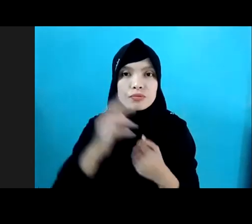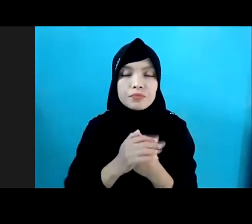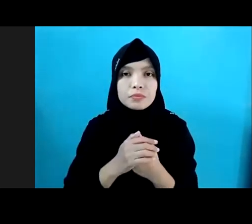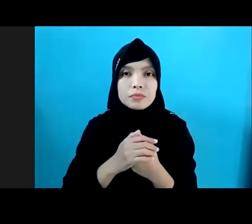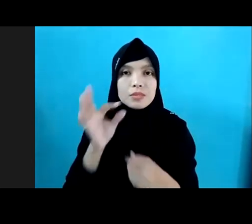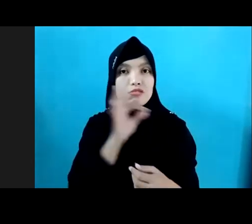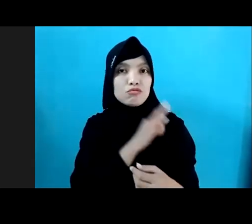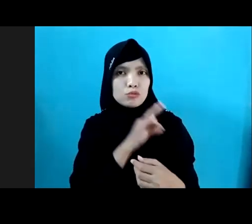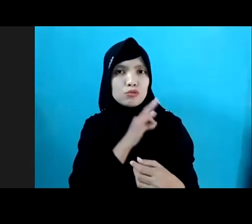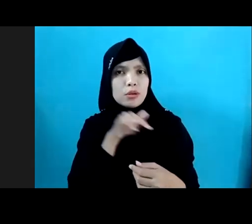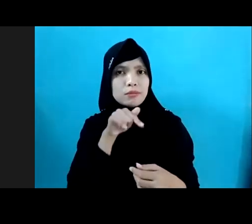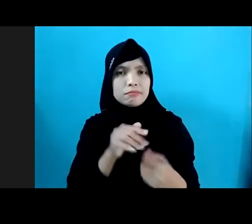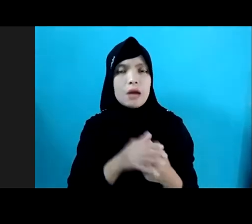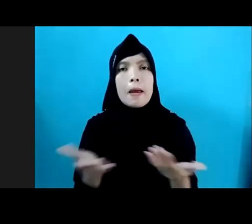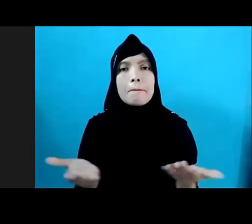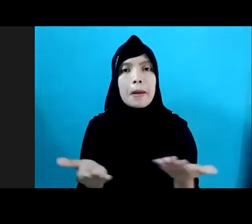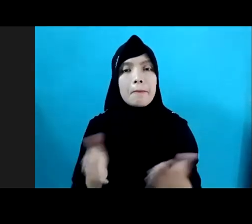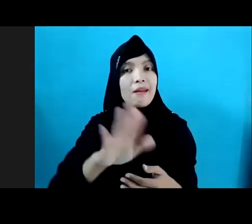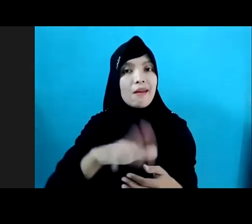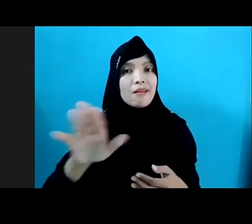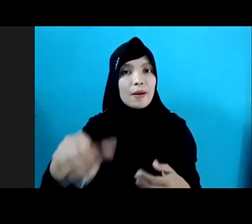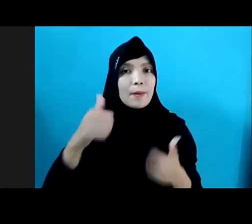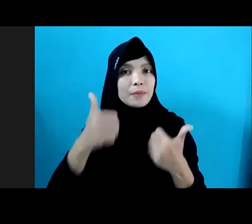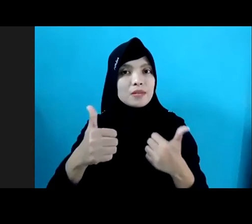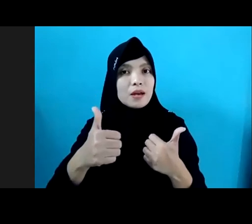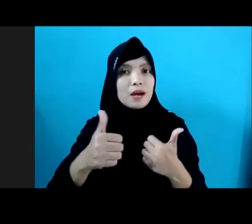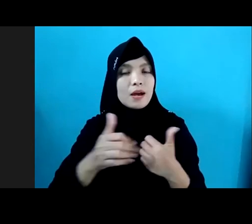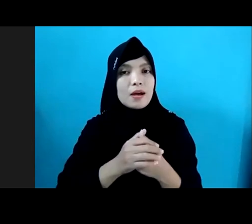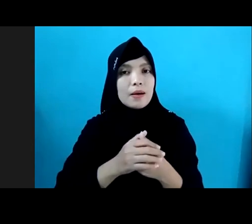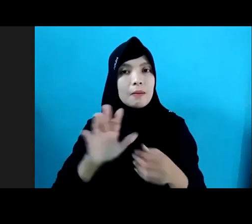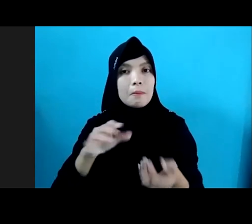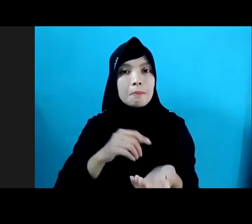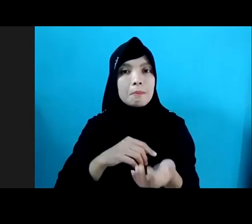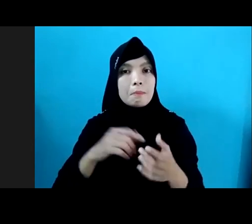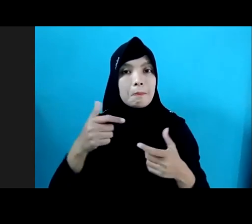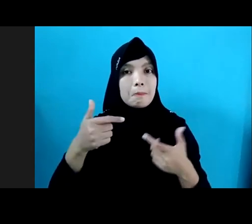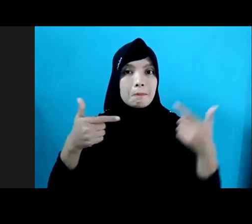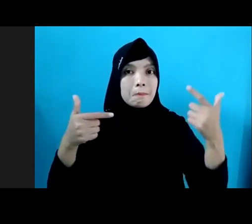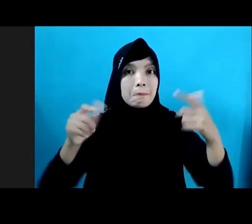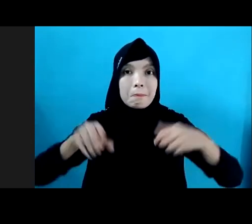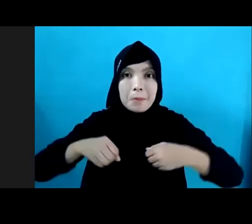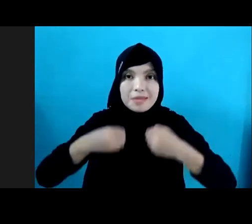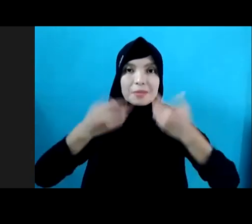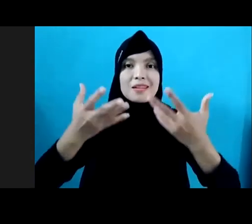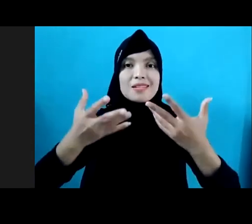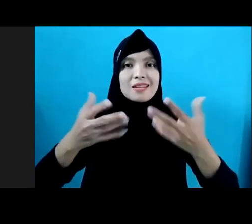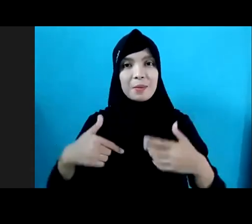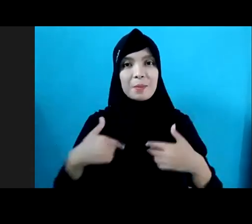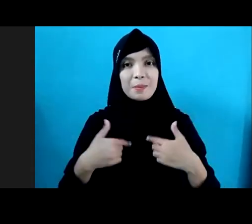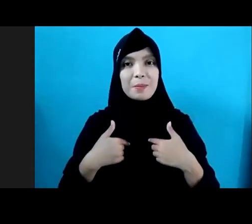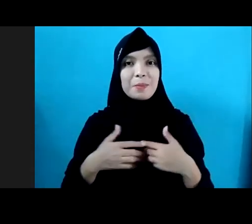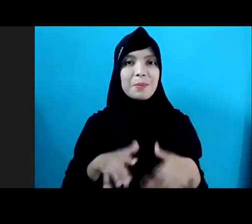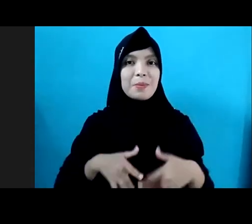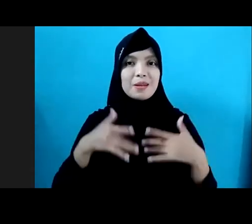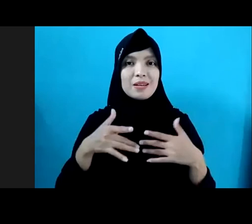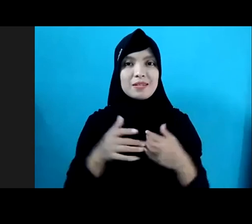You Diligence To Ensure That They Are Fit And Safe Before We Would Ever Take Money From Them We